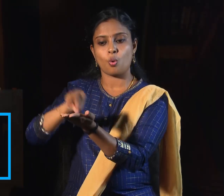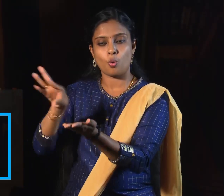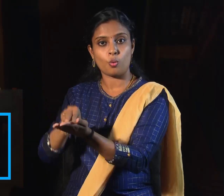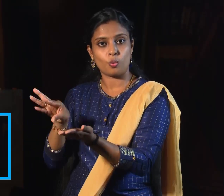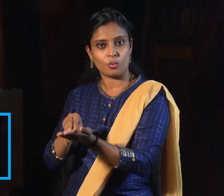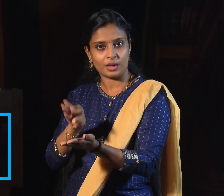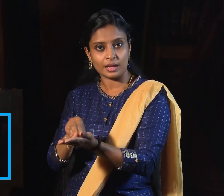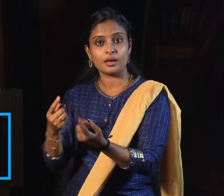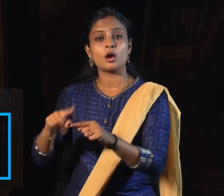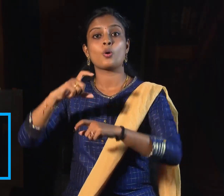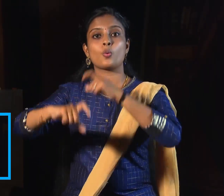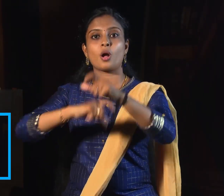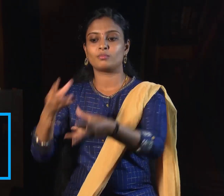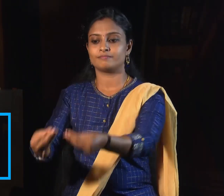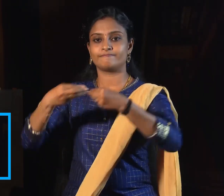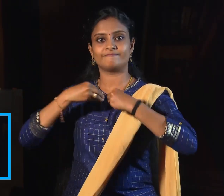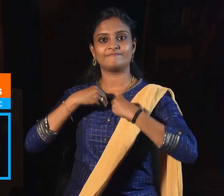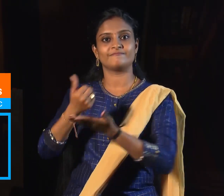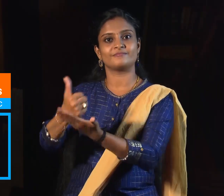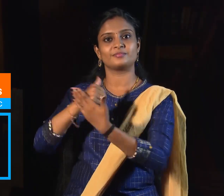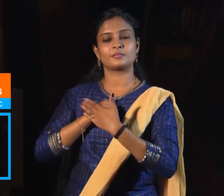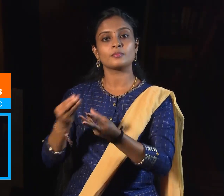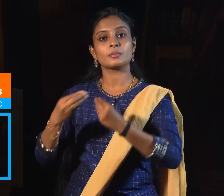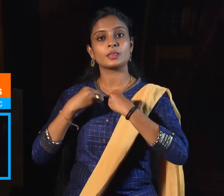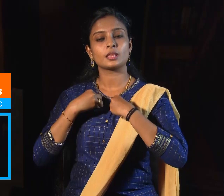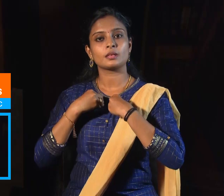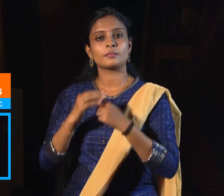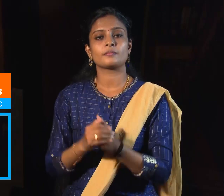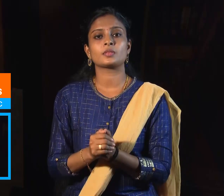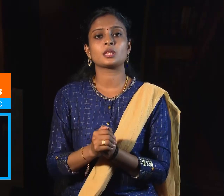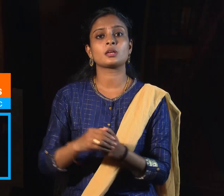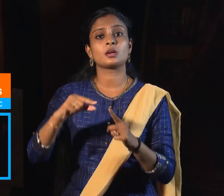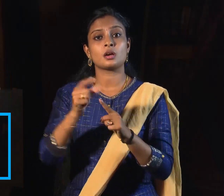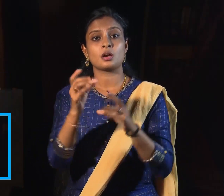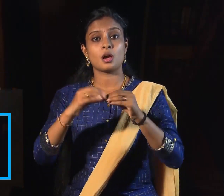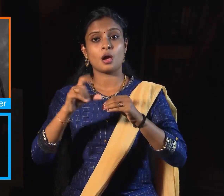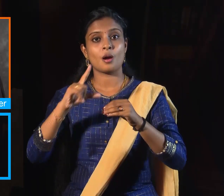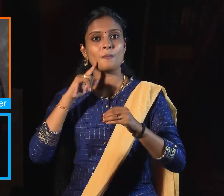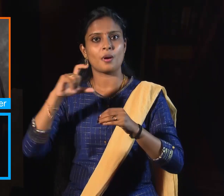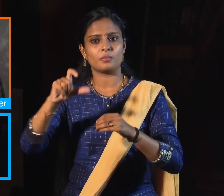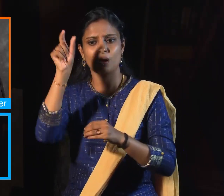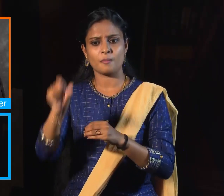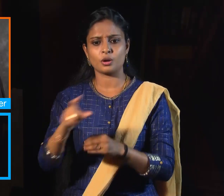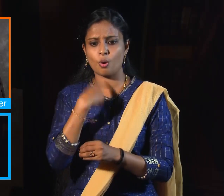public to the corporate world. Public. According to Philip Kotler,